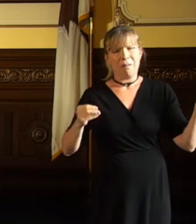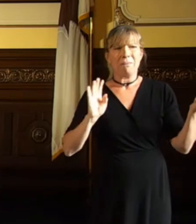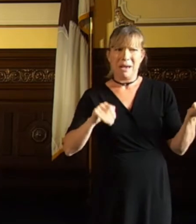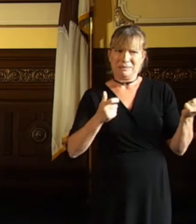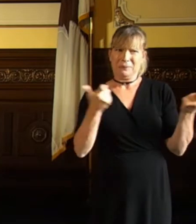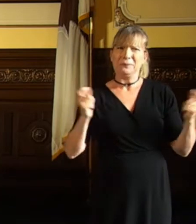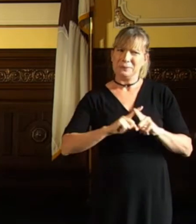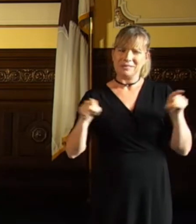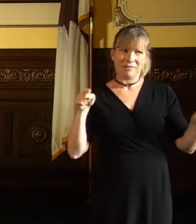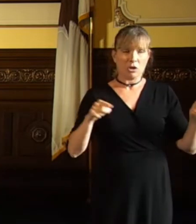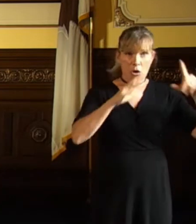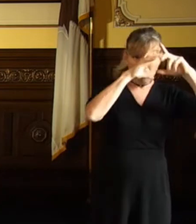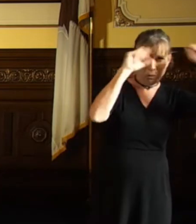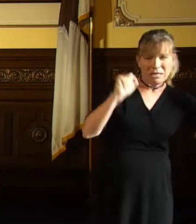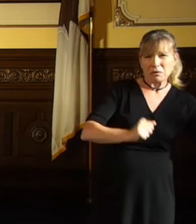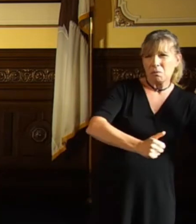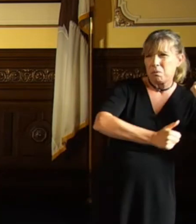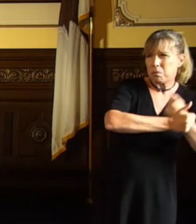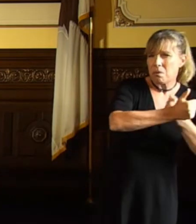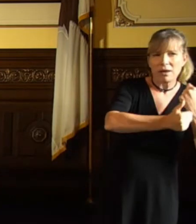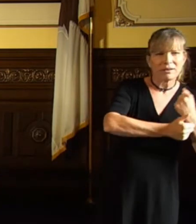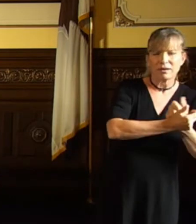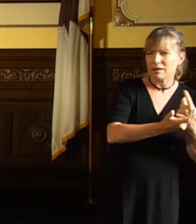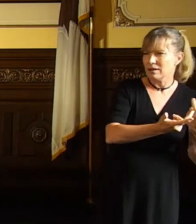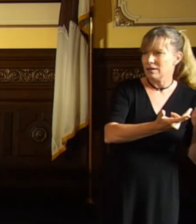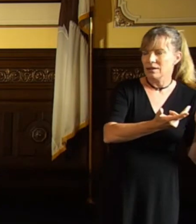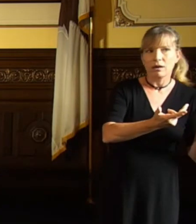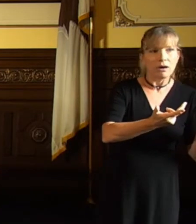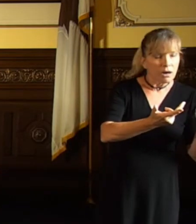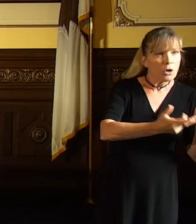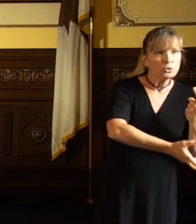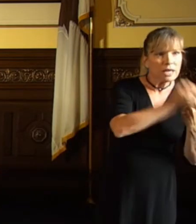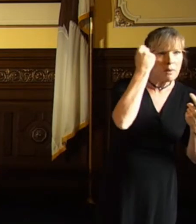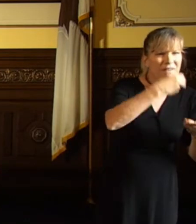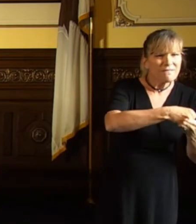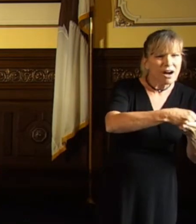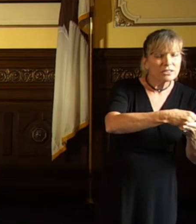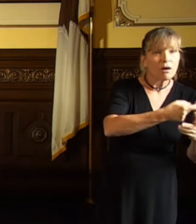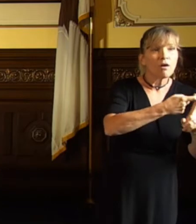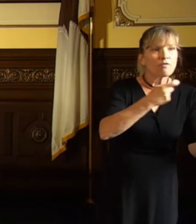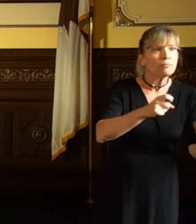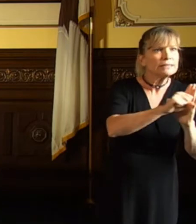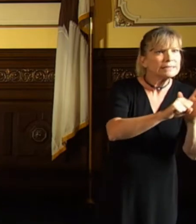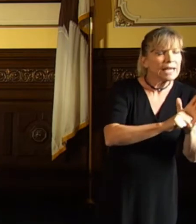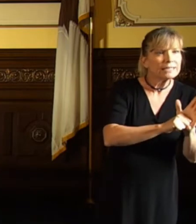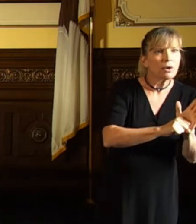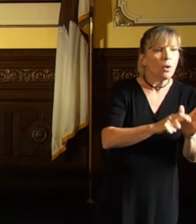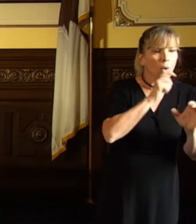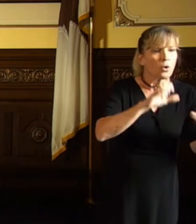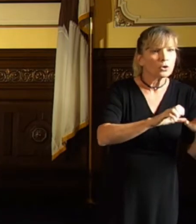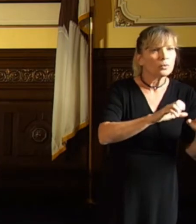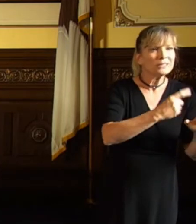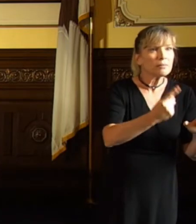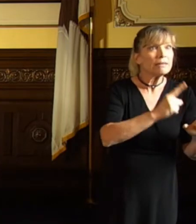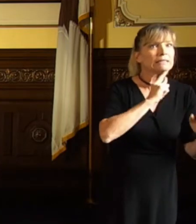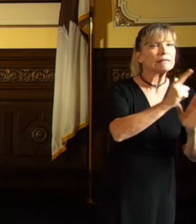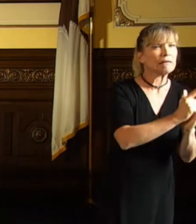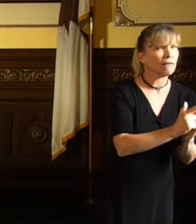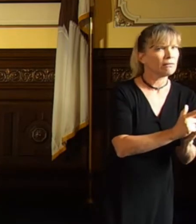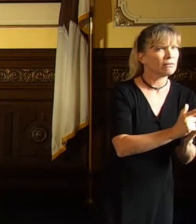difference. The president is threatening to take away funds from states doing something that's